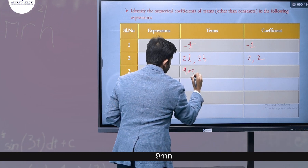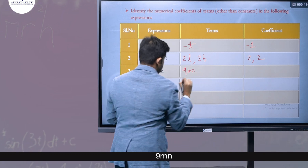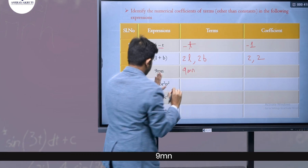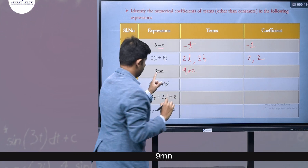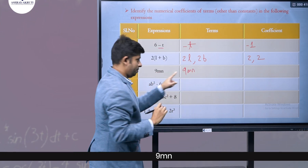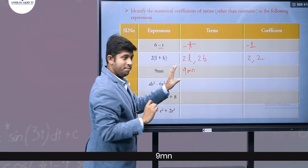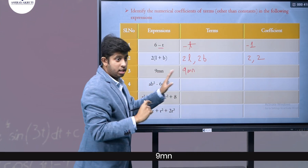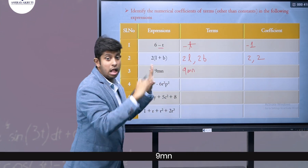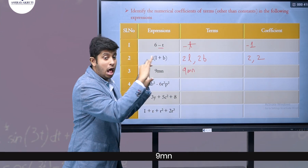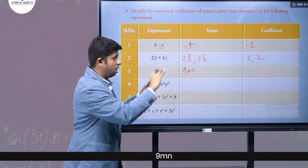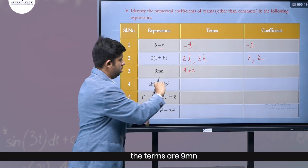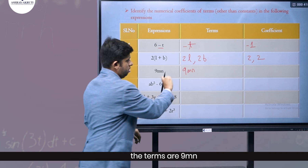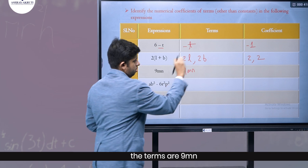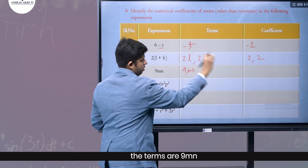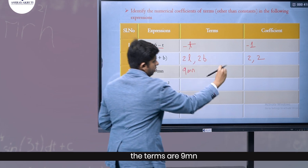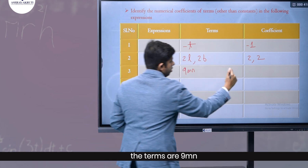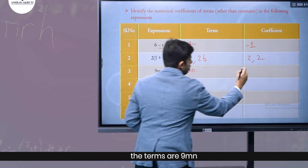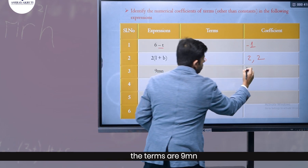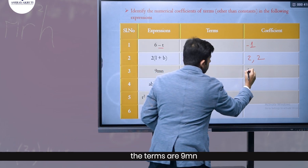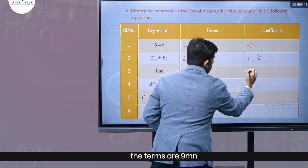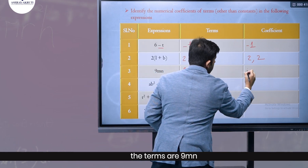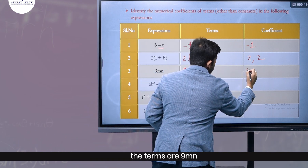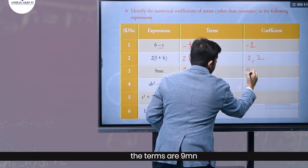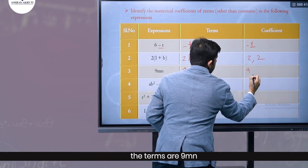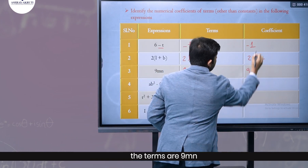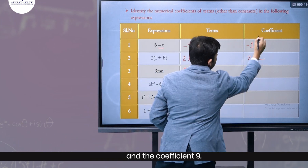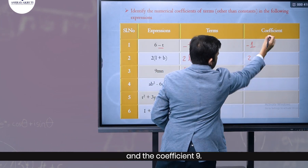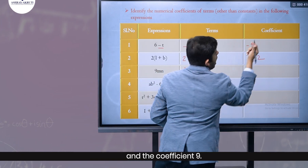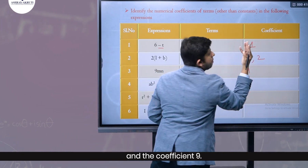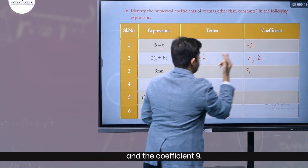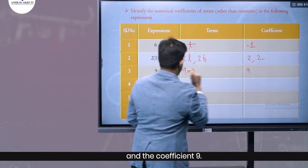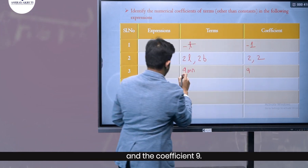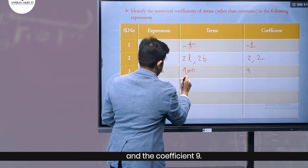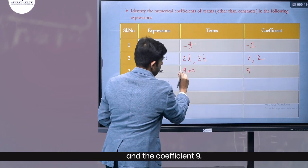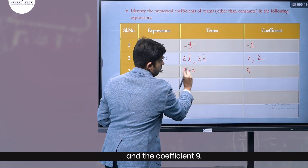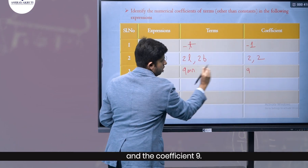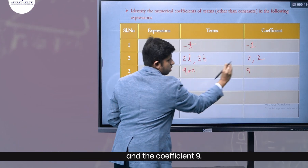9mn. The terms are 9mn and the coefficient is 9.